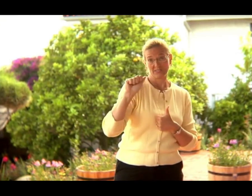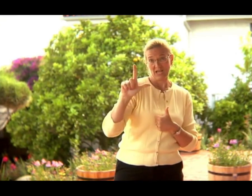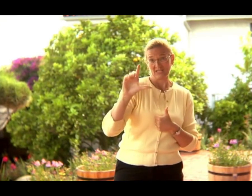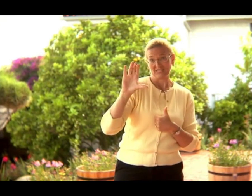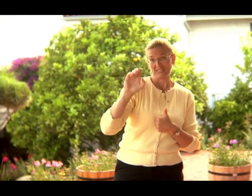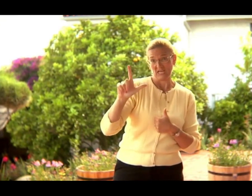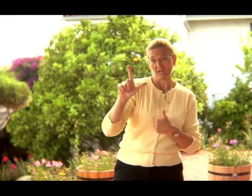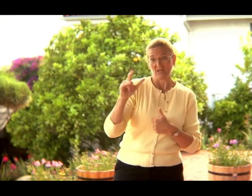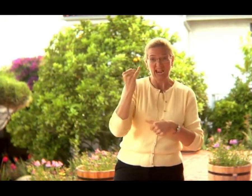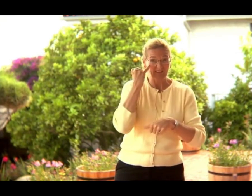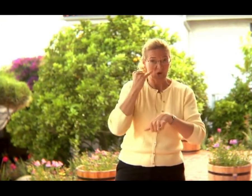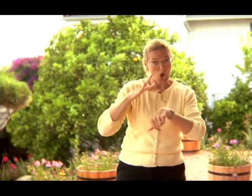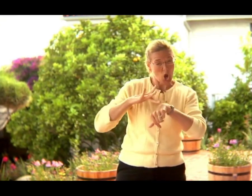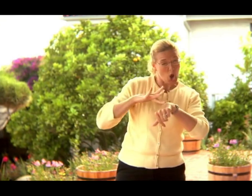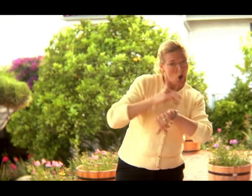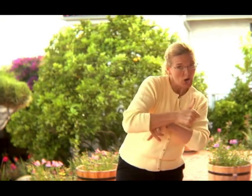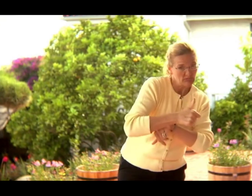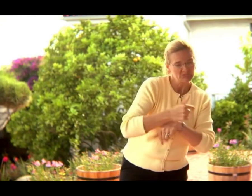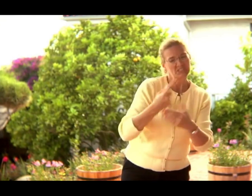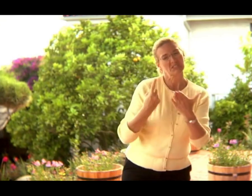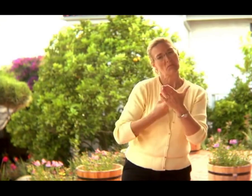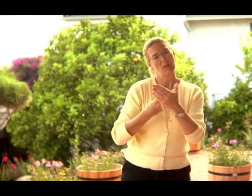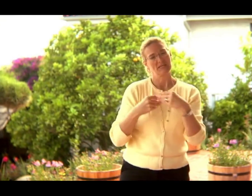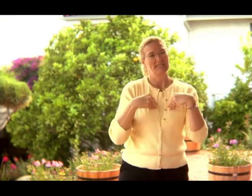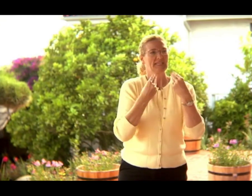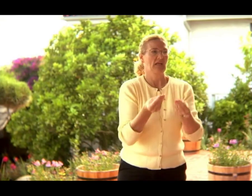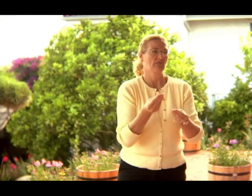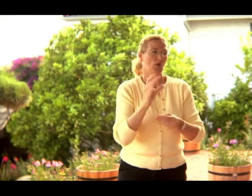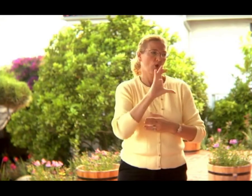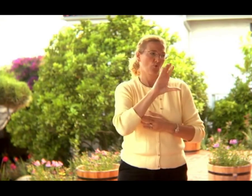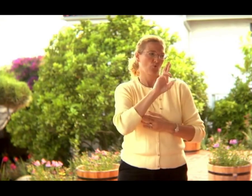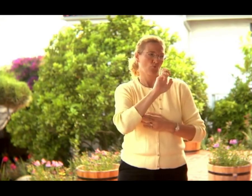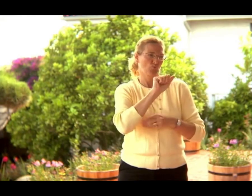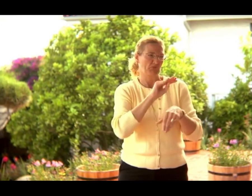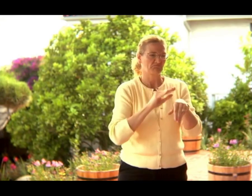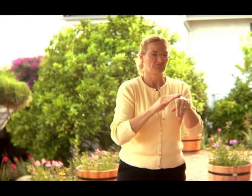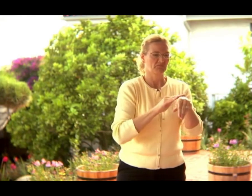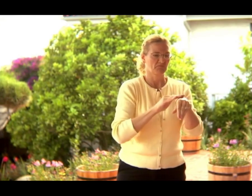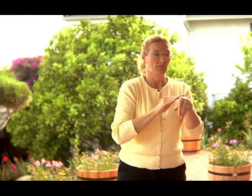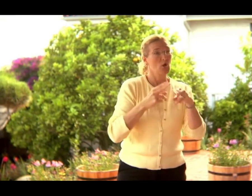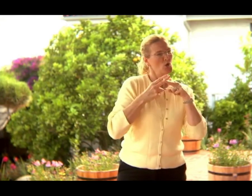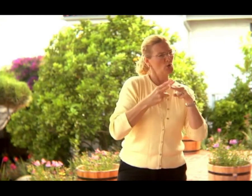For fairly early basal cell skin cancer, a cream called Aldara is sometimes given.